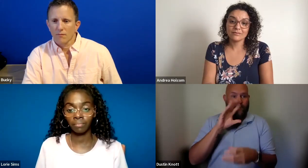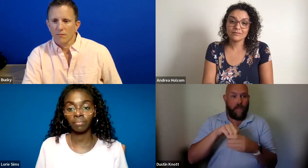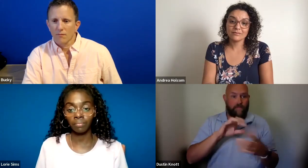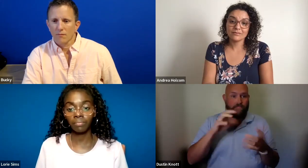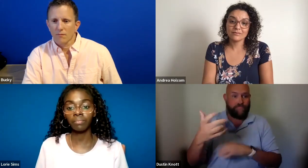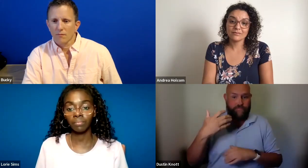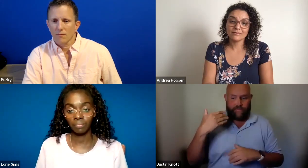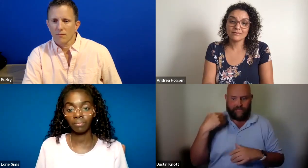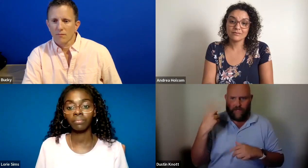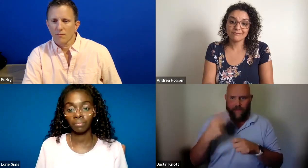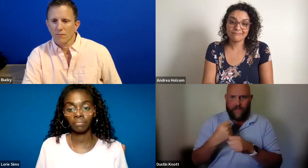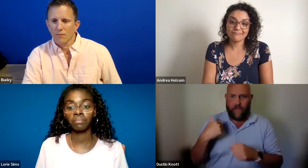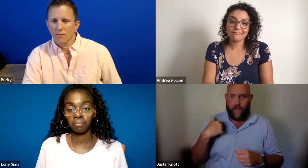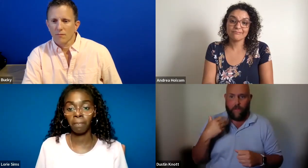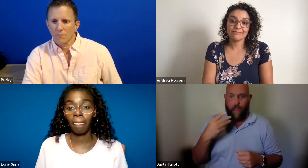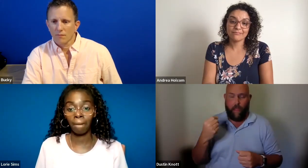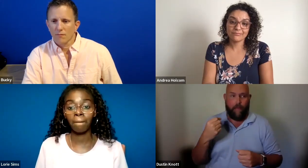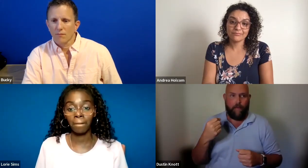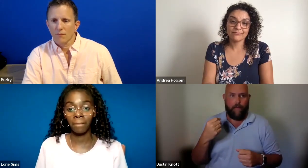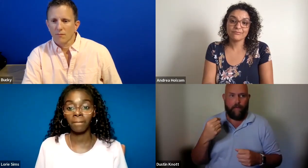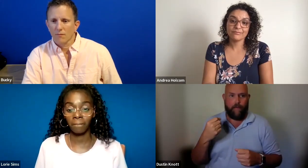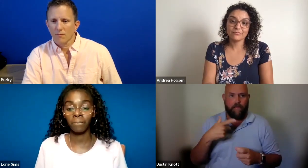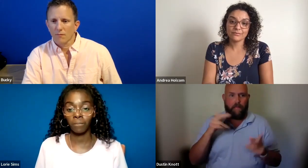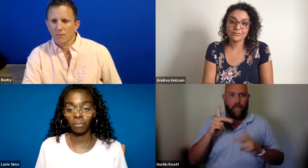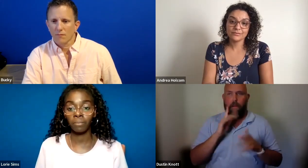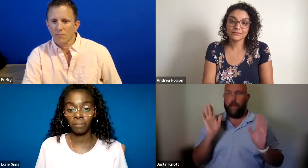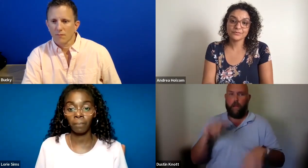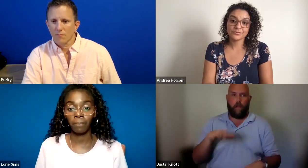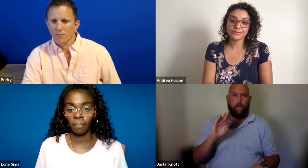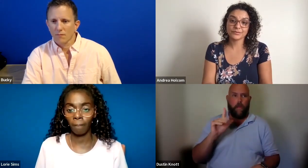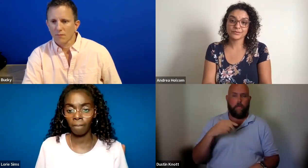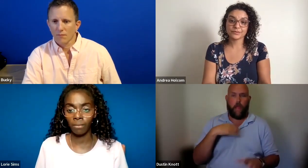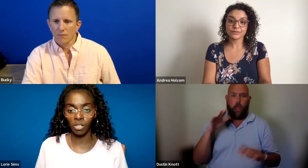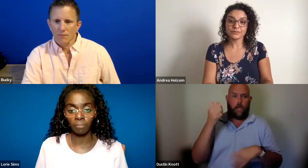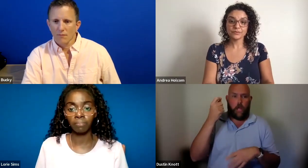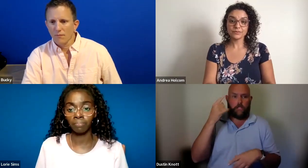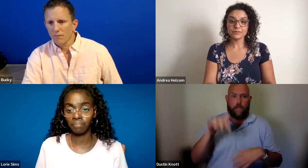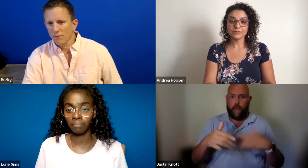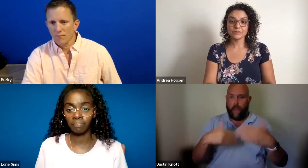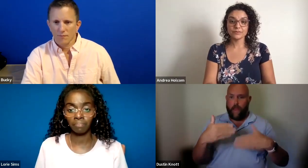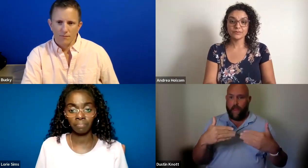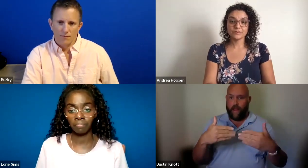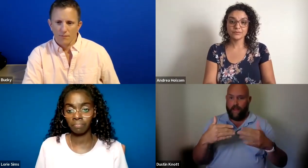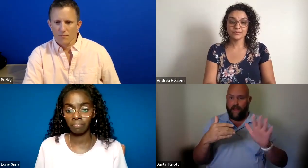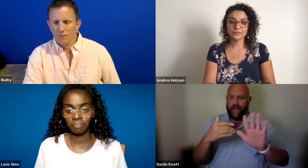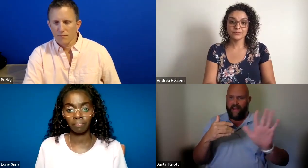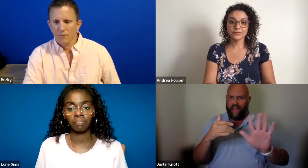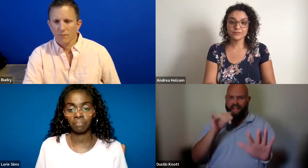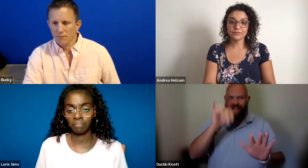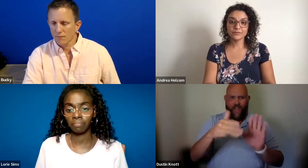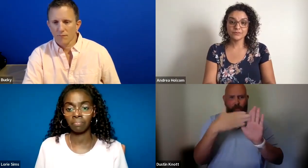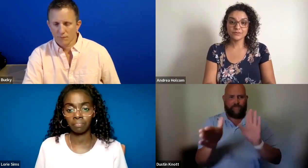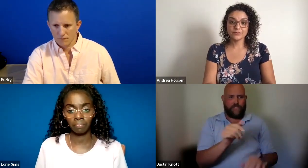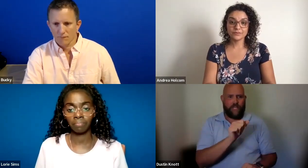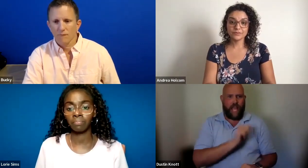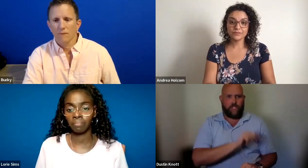because many people don't. Over the past couple of years and all of the chaos, people just thought, that doesn't